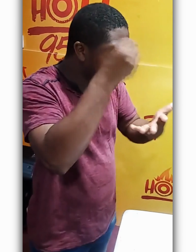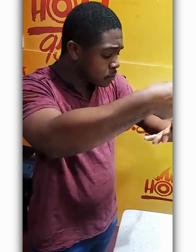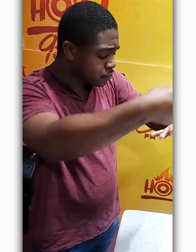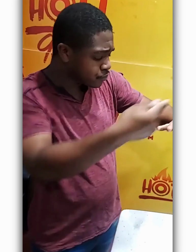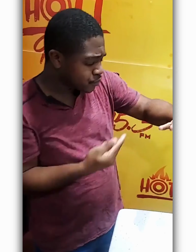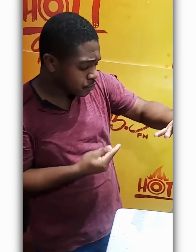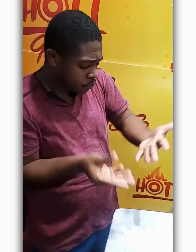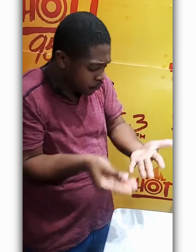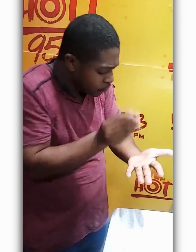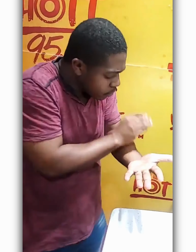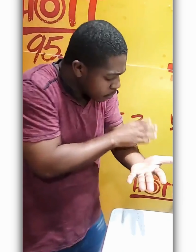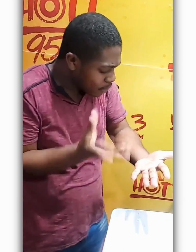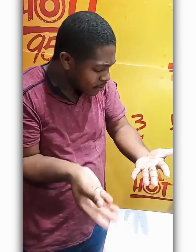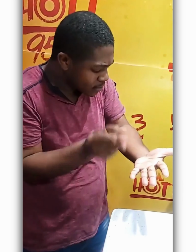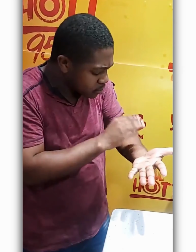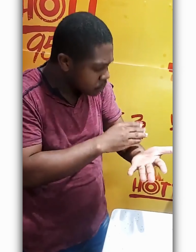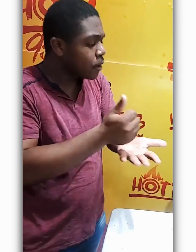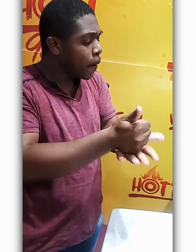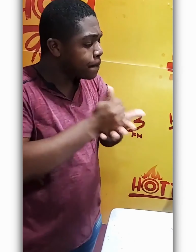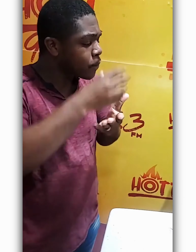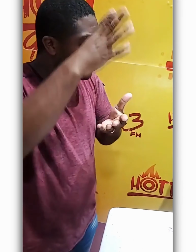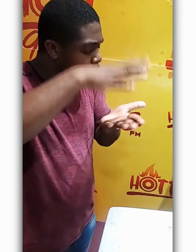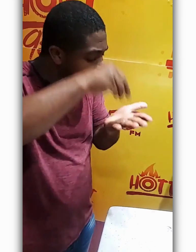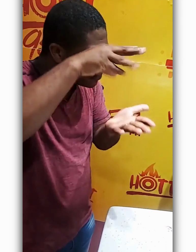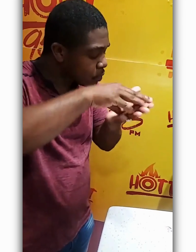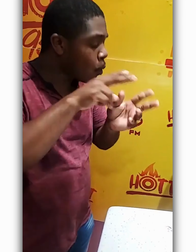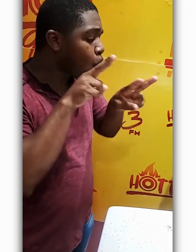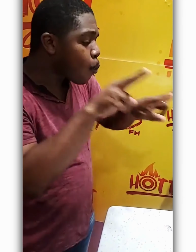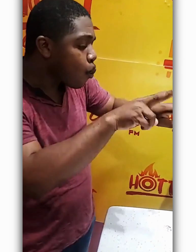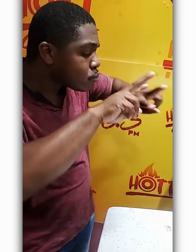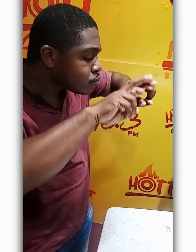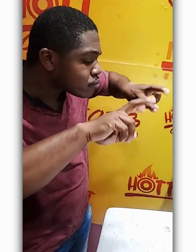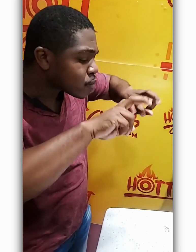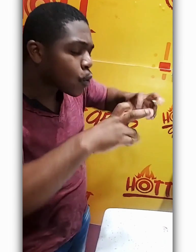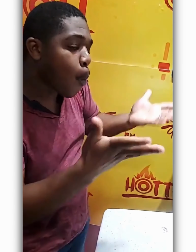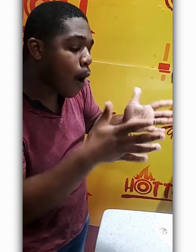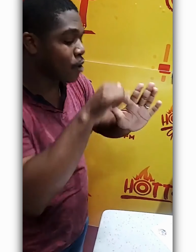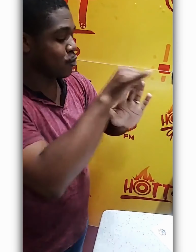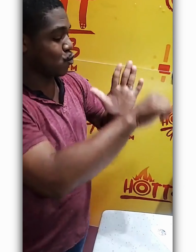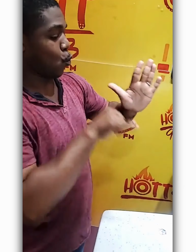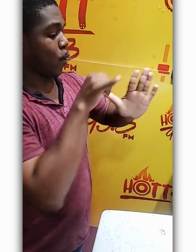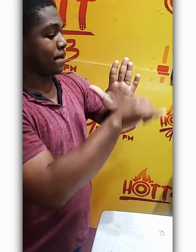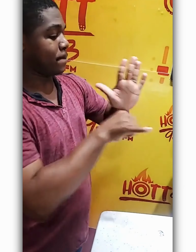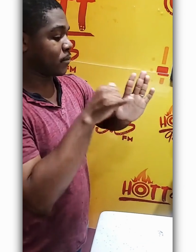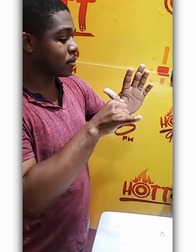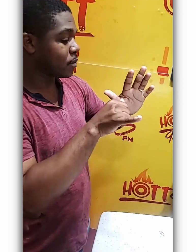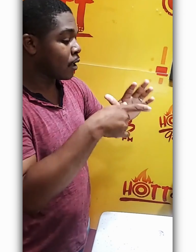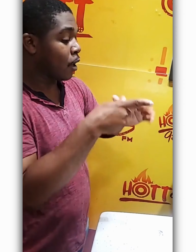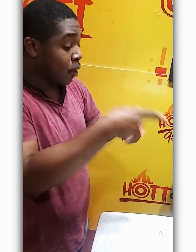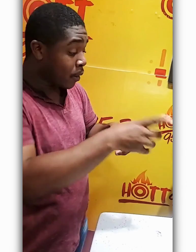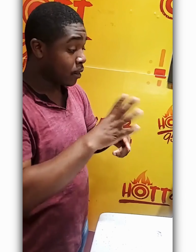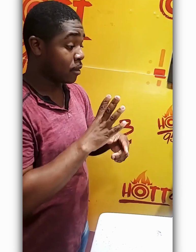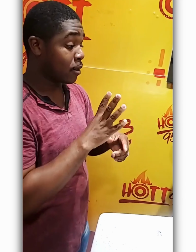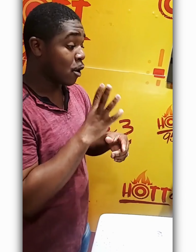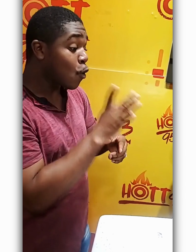that the teacher gave us during class, look through it, to help me to learn more. Yes. And also I did research on